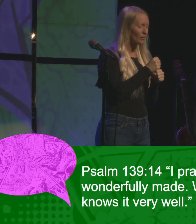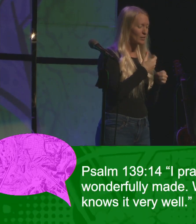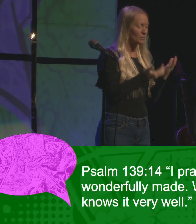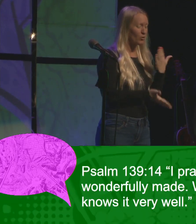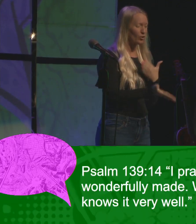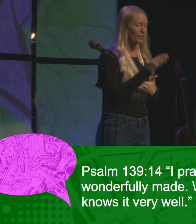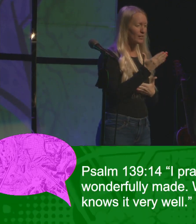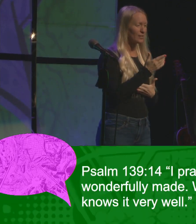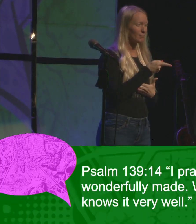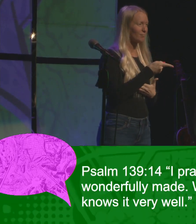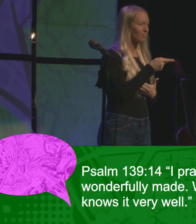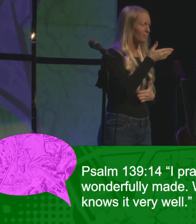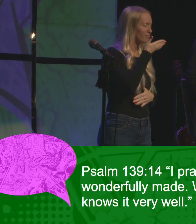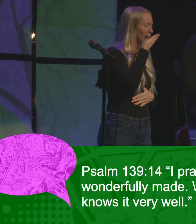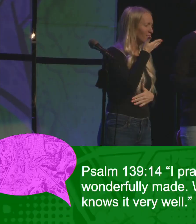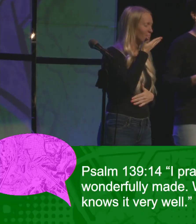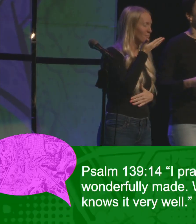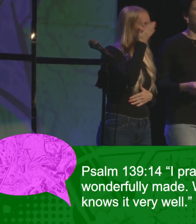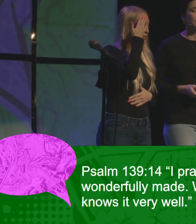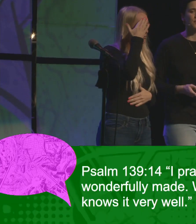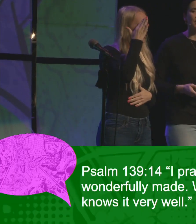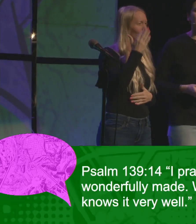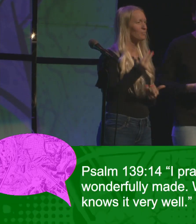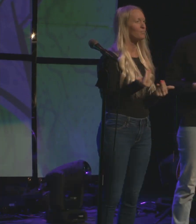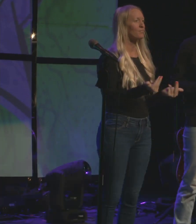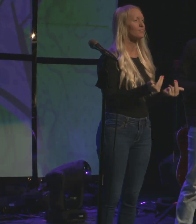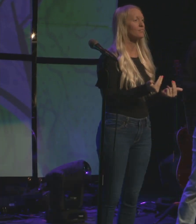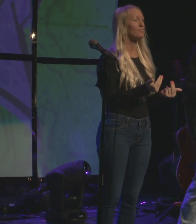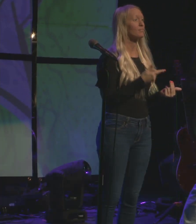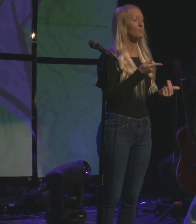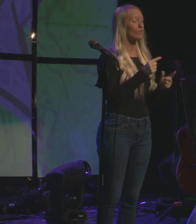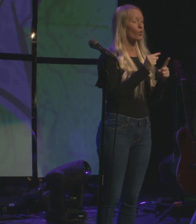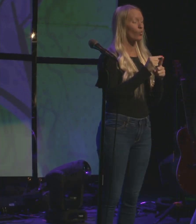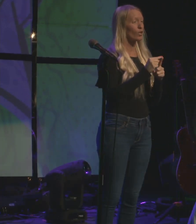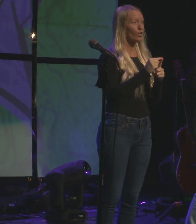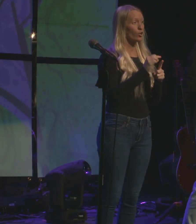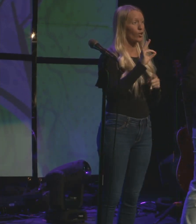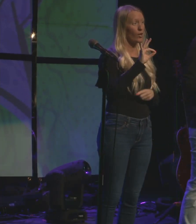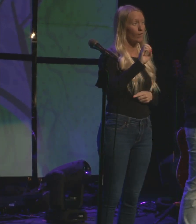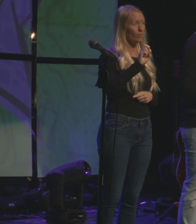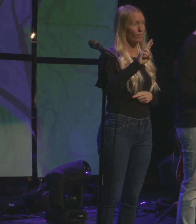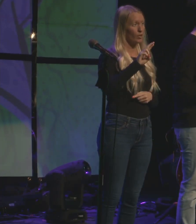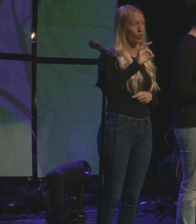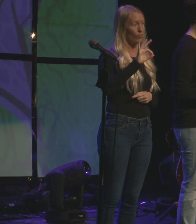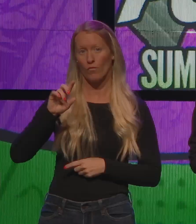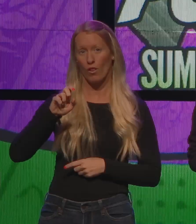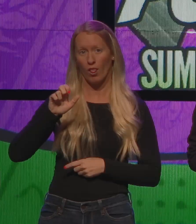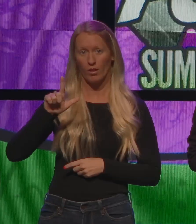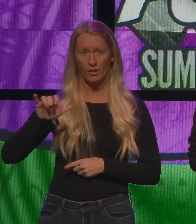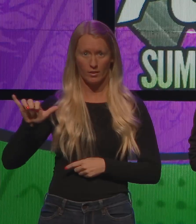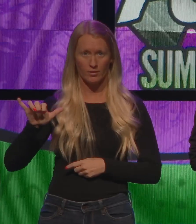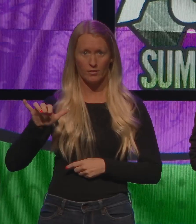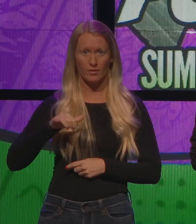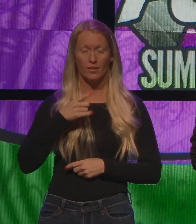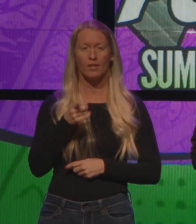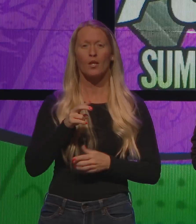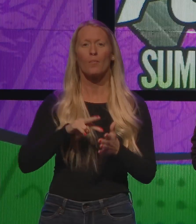know. But this word fearfully, it actually means to stand in awe of.